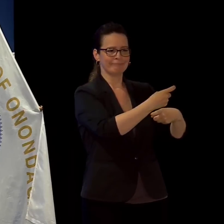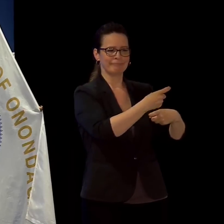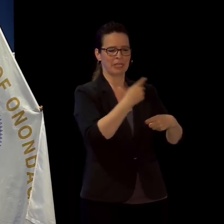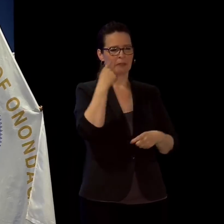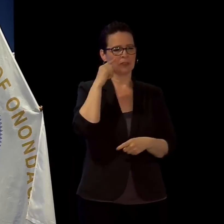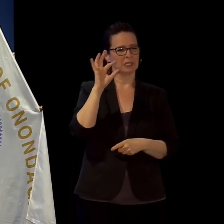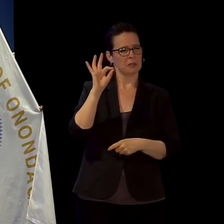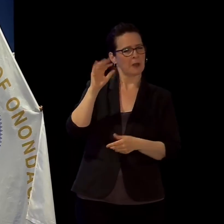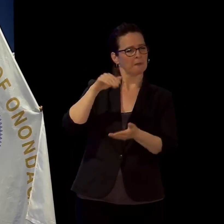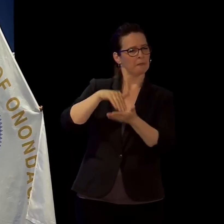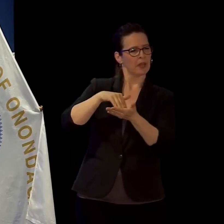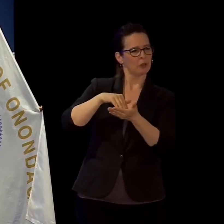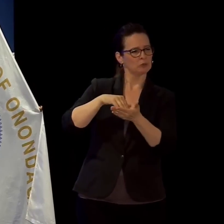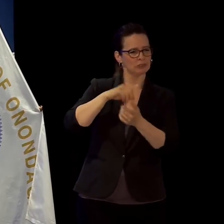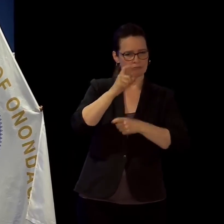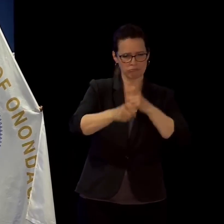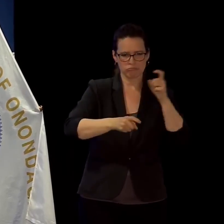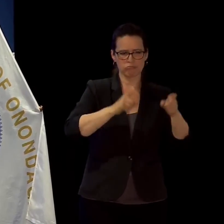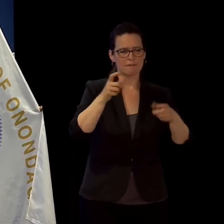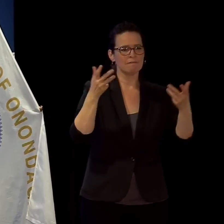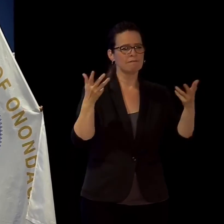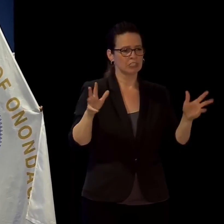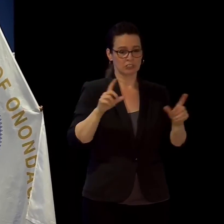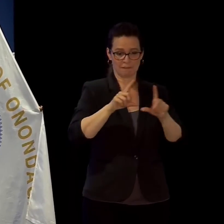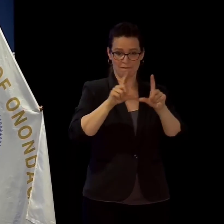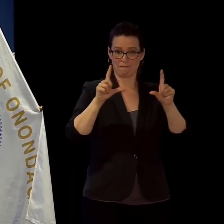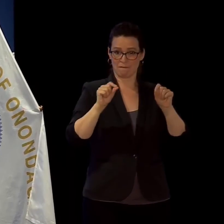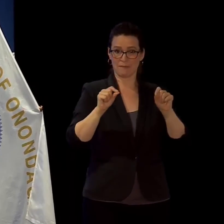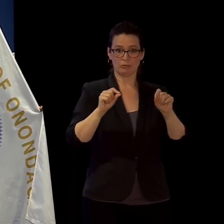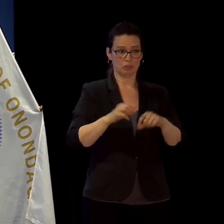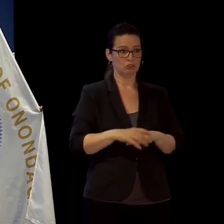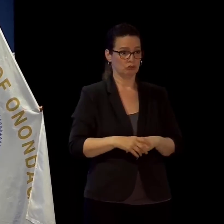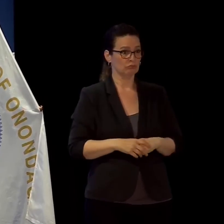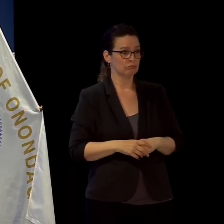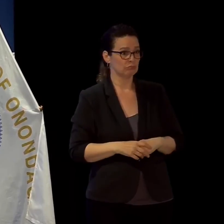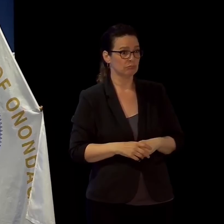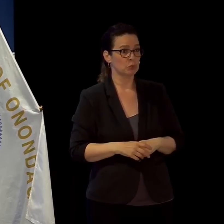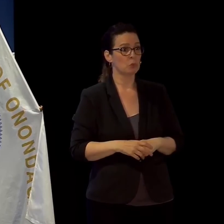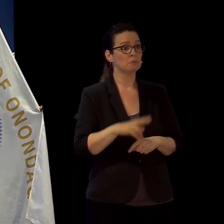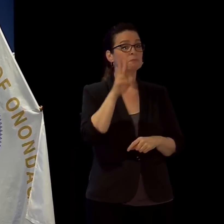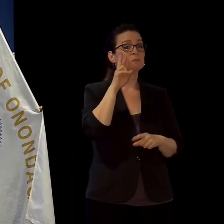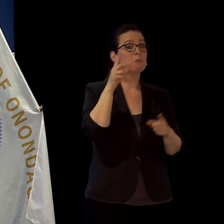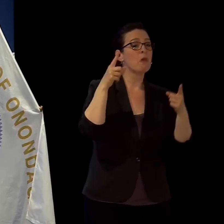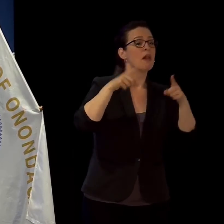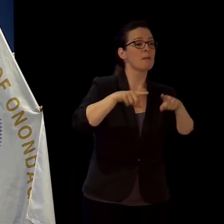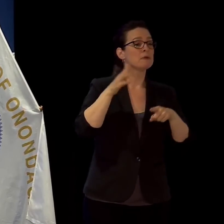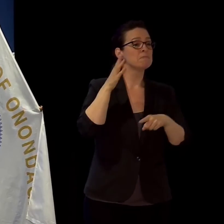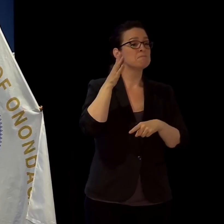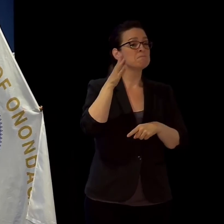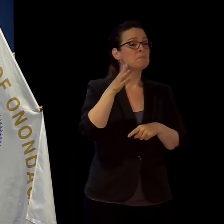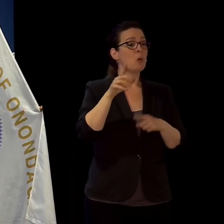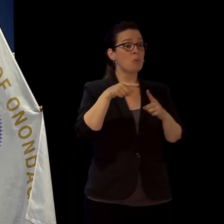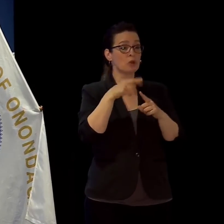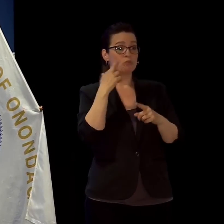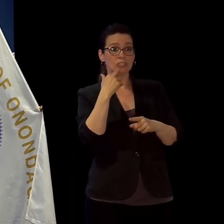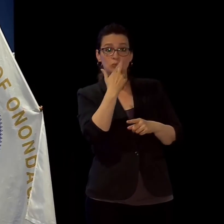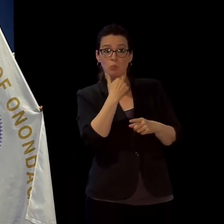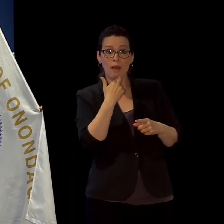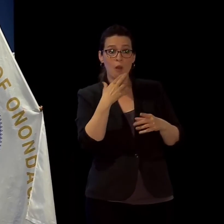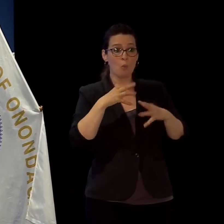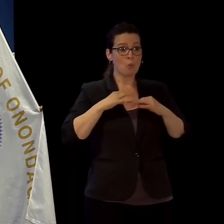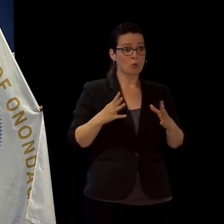9,000 vouchers that were downloaded. So we just got to see where that, how that plays out. When